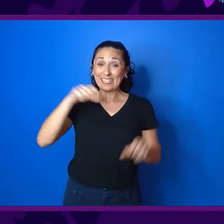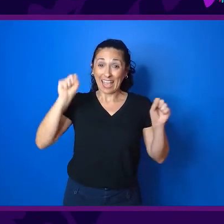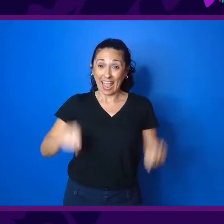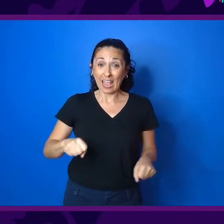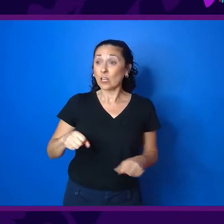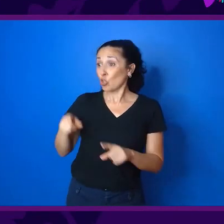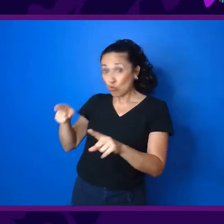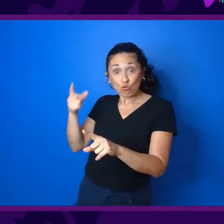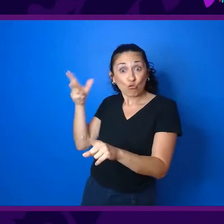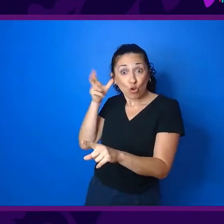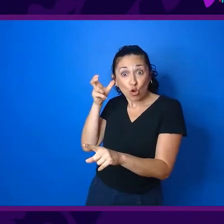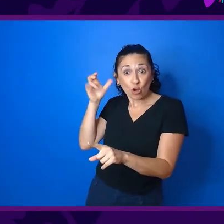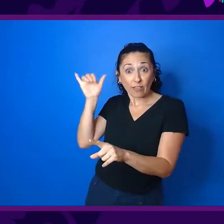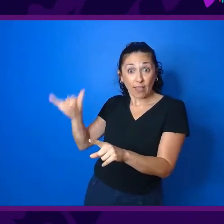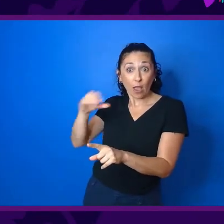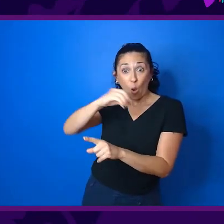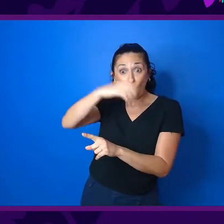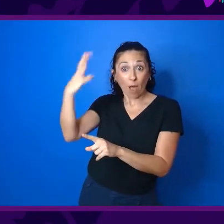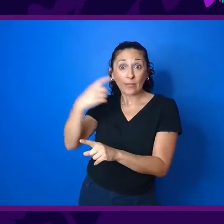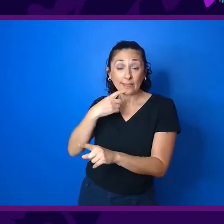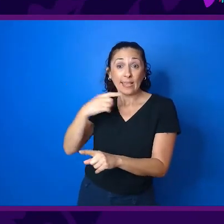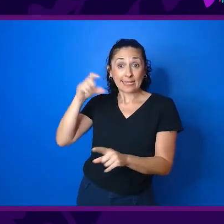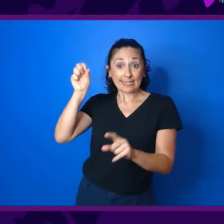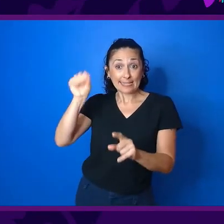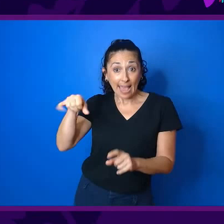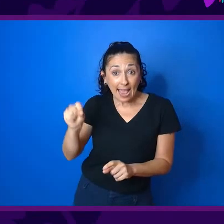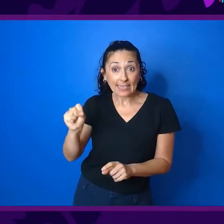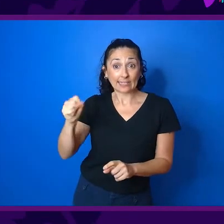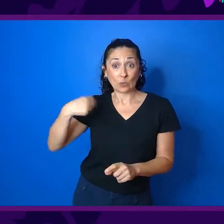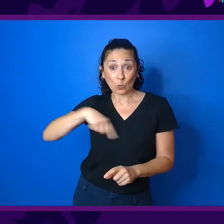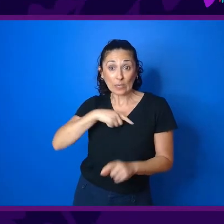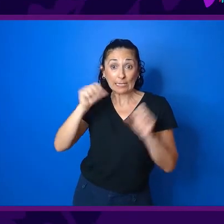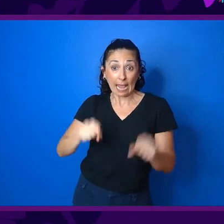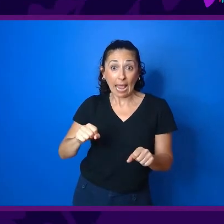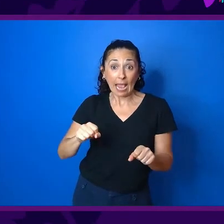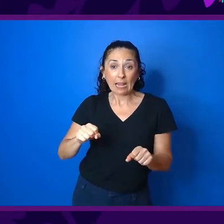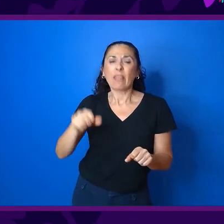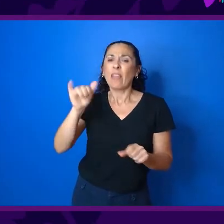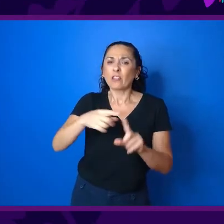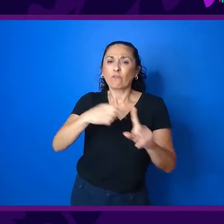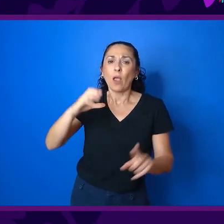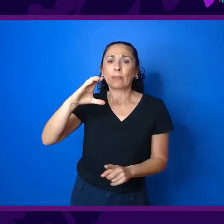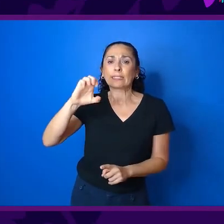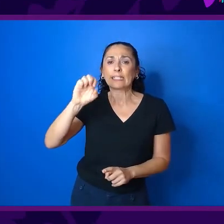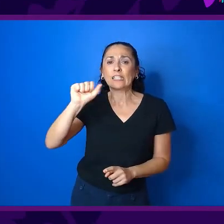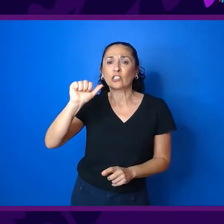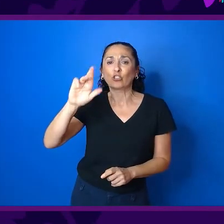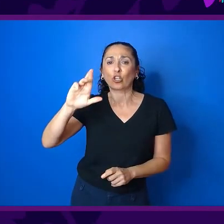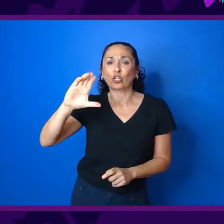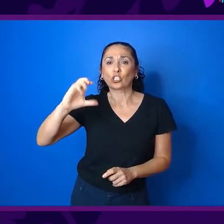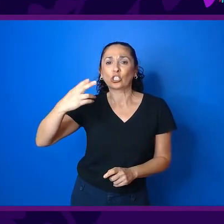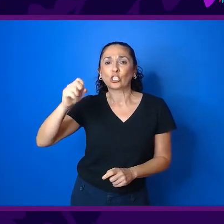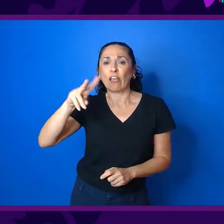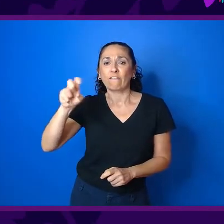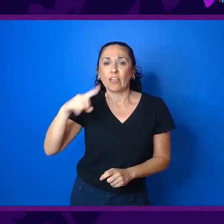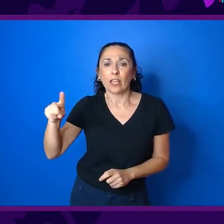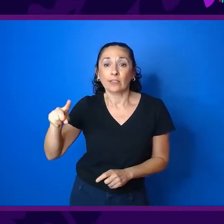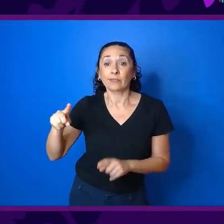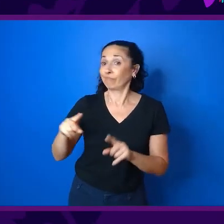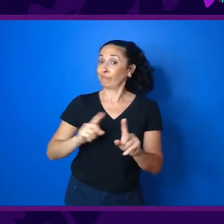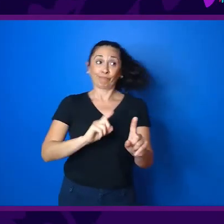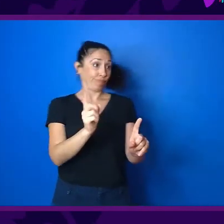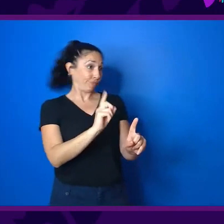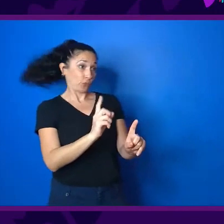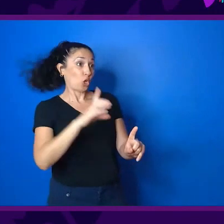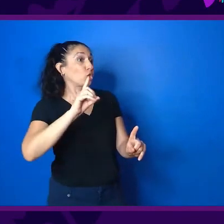say, yes, we can? It came from Cesar Chavez, sí se puede. Dolores Huerta came up with the